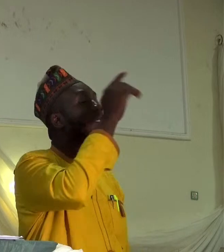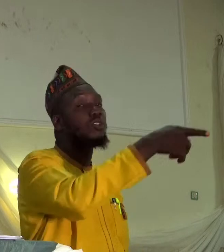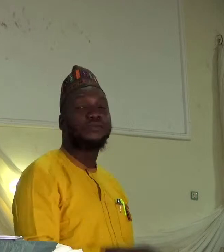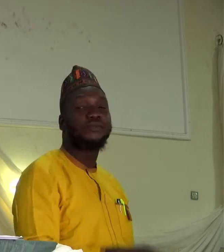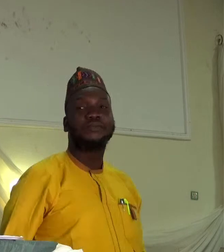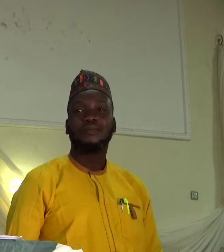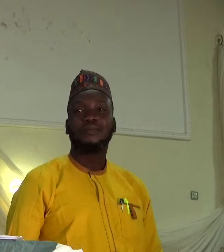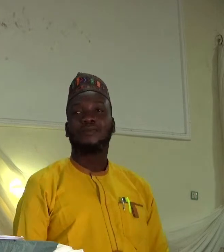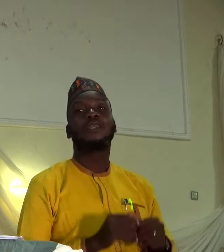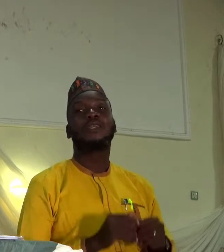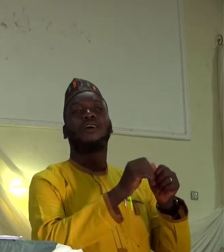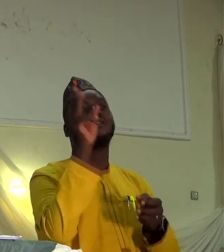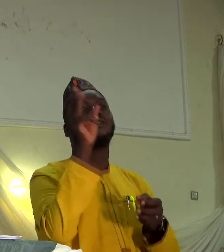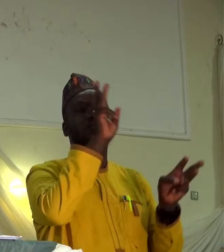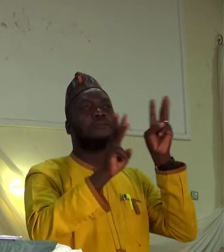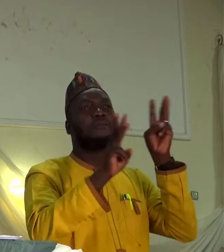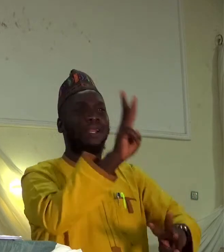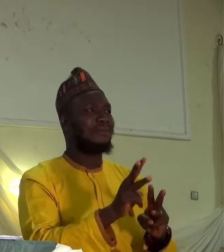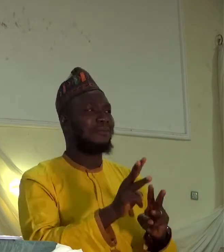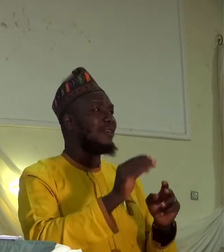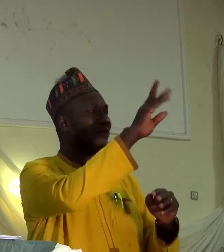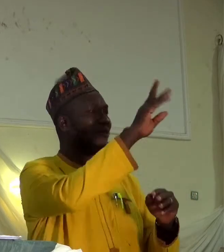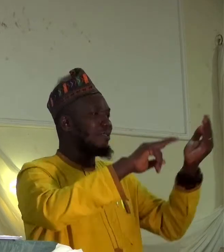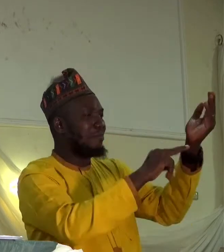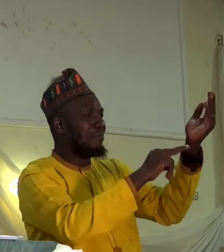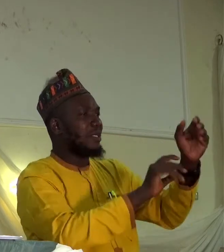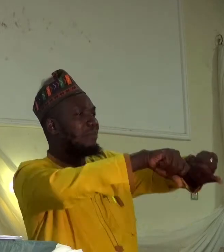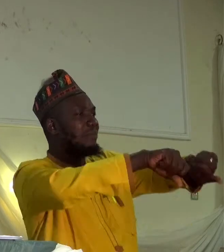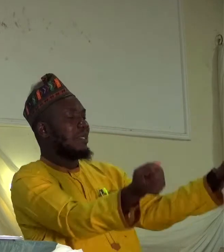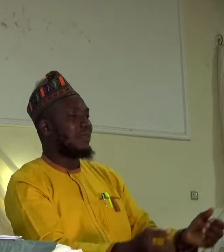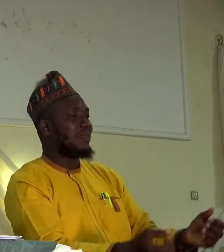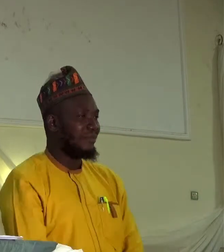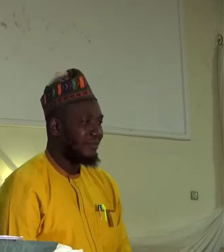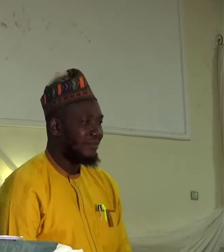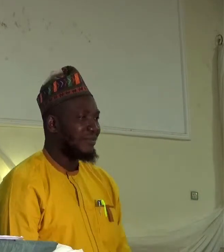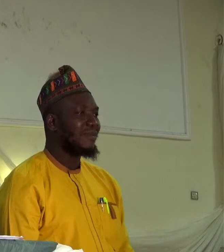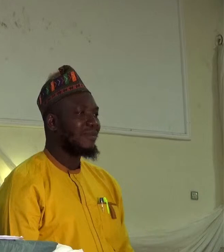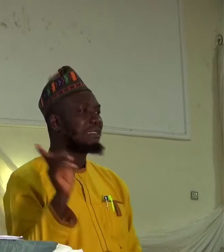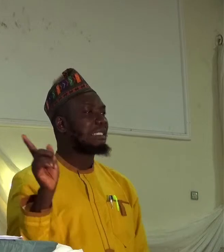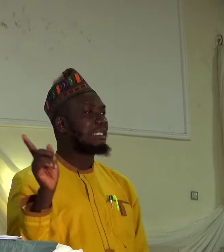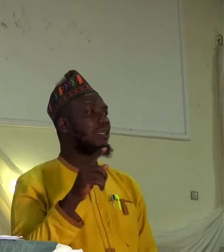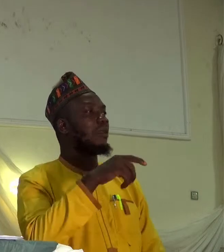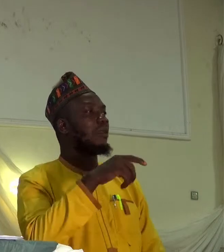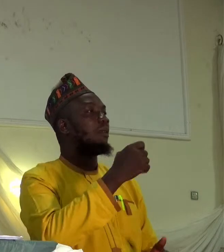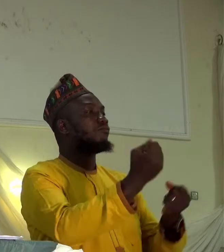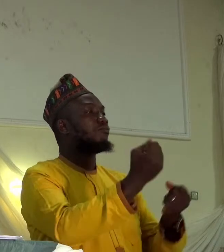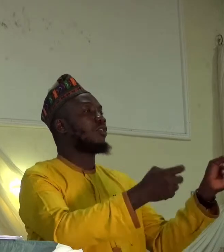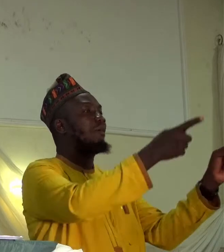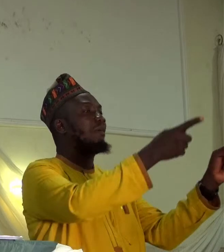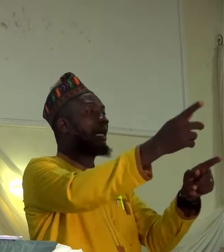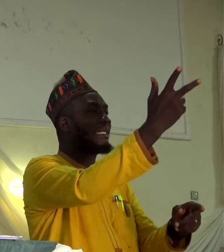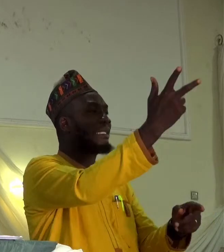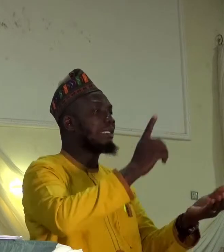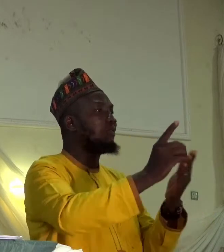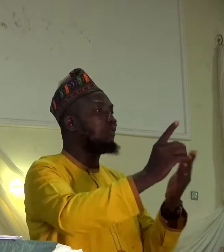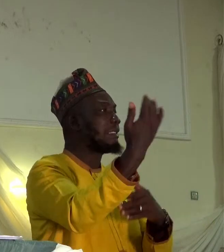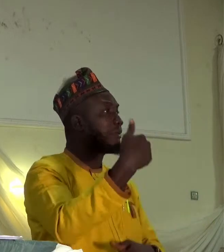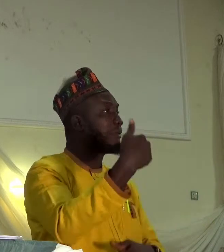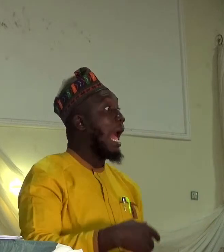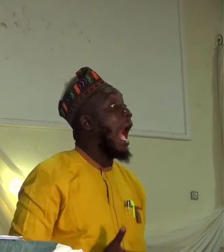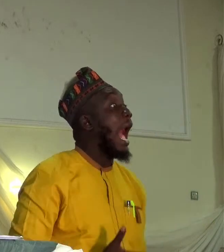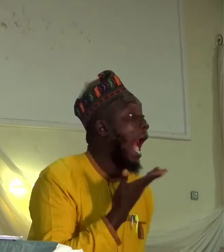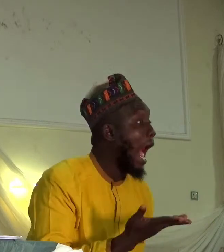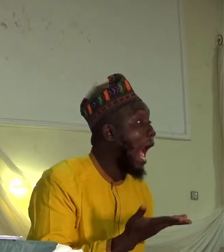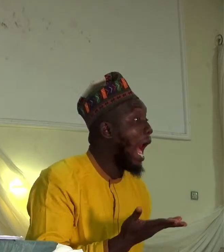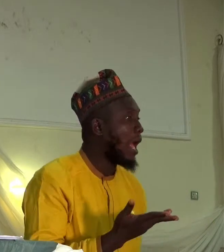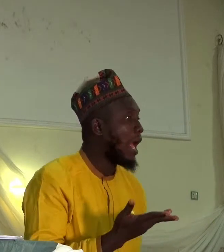pelu bridge to jaun eku wahala ye o mo gba be bi 3 weeks ago mo ni ha ni lu to loba to ni